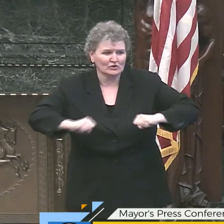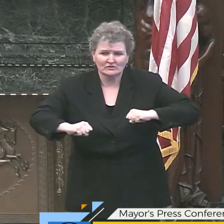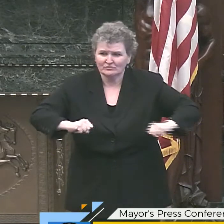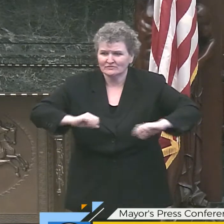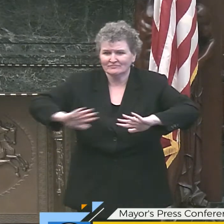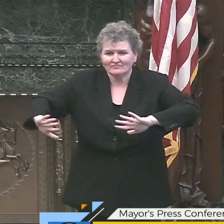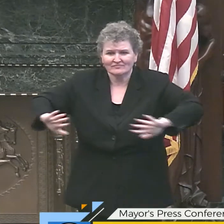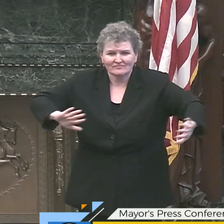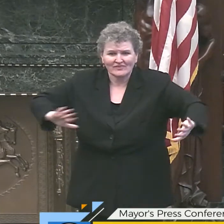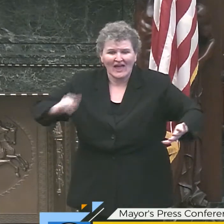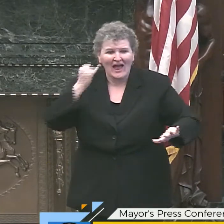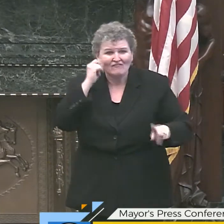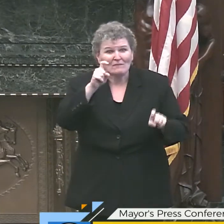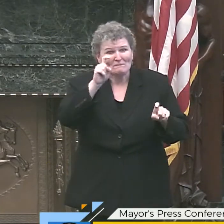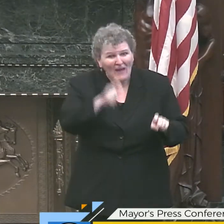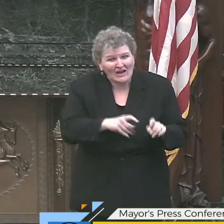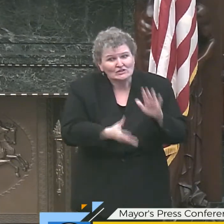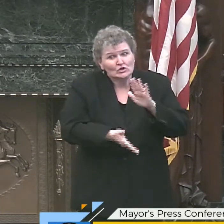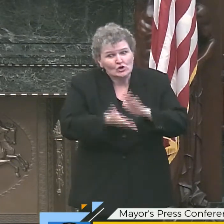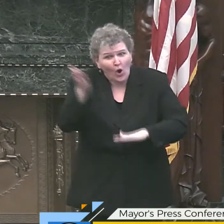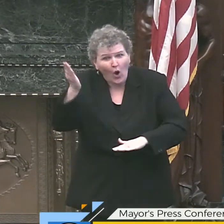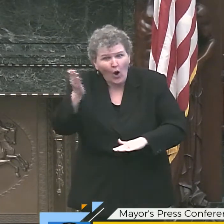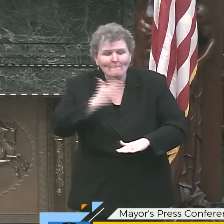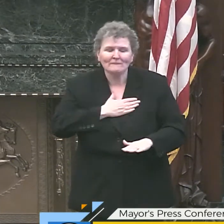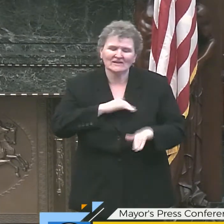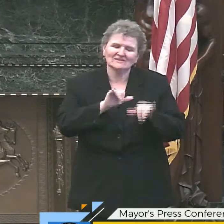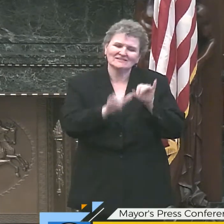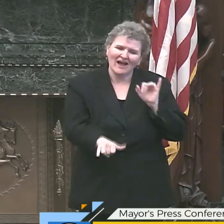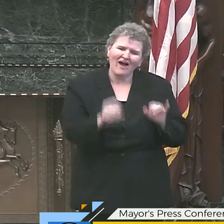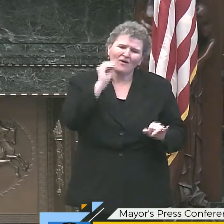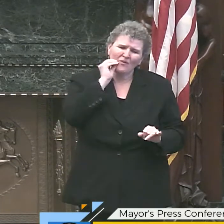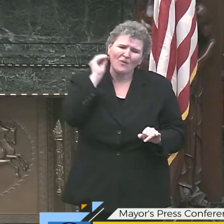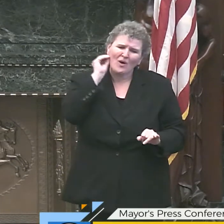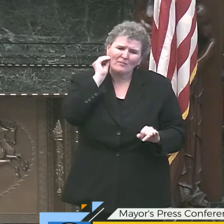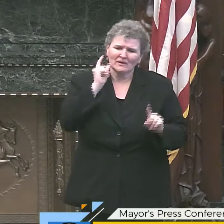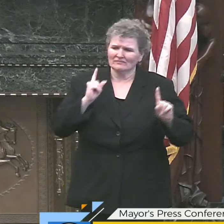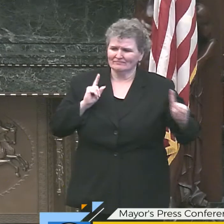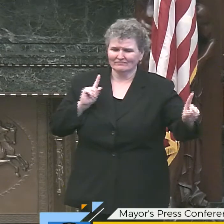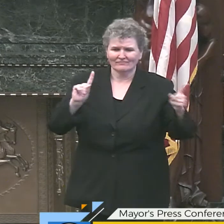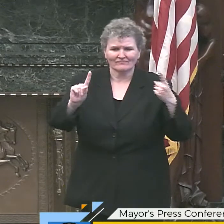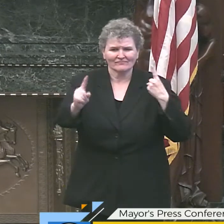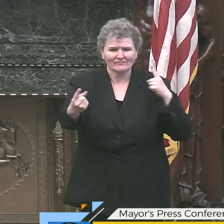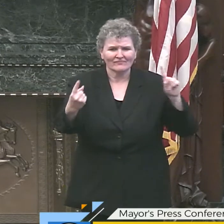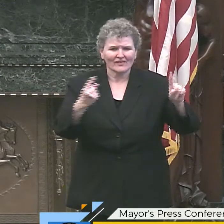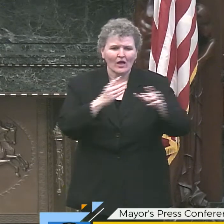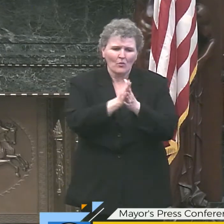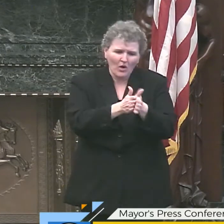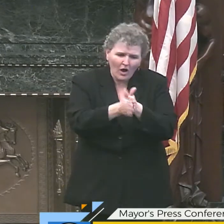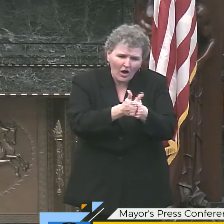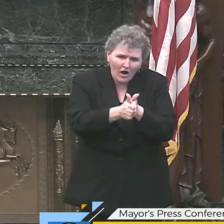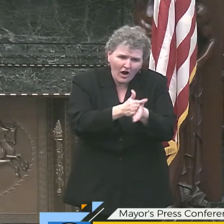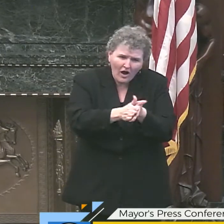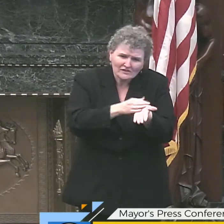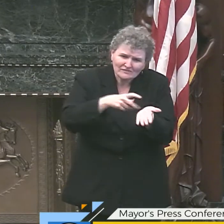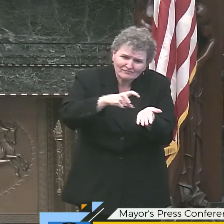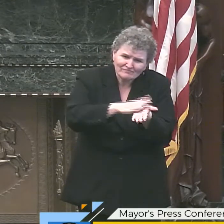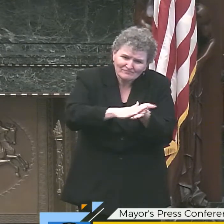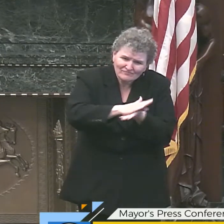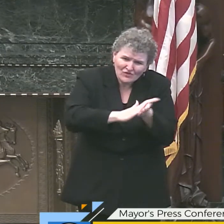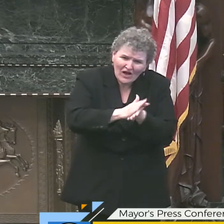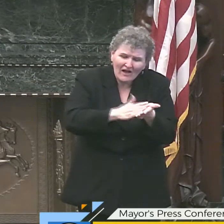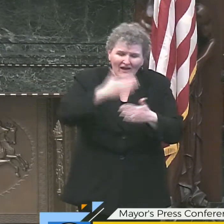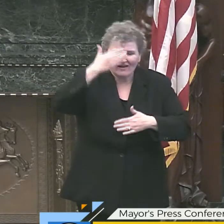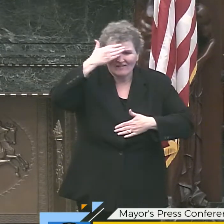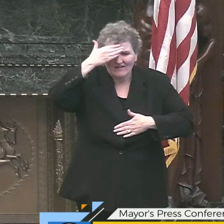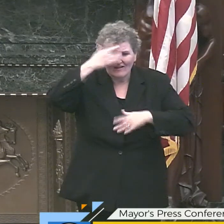absolutely have to go outside. Keep your distance from people. Wash your hands. If you are sick with this, with a fever and a cough, stay away from